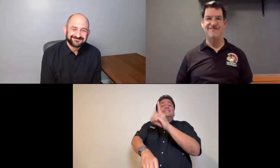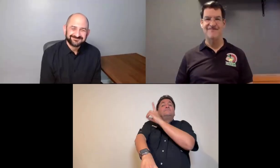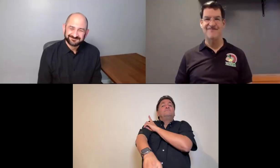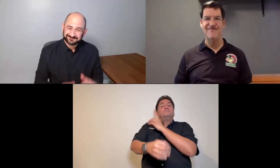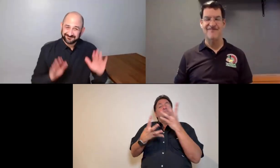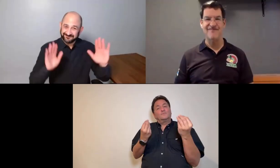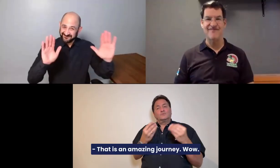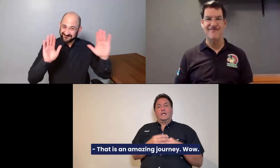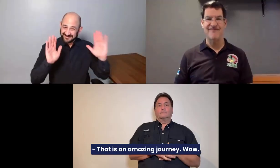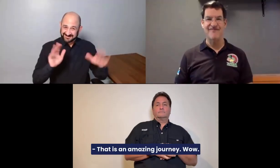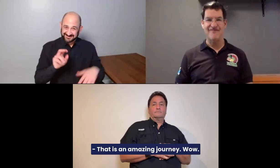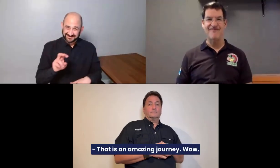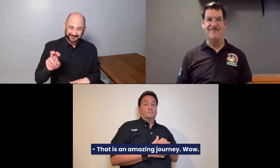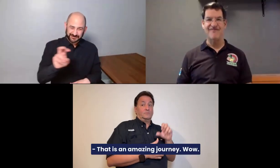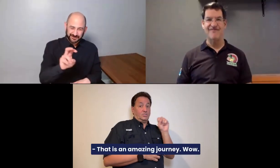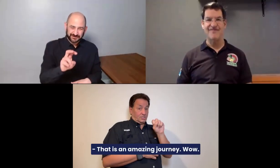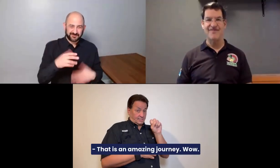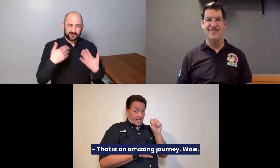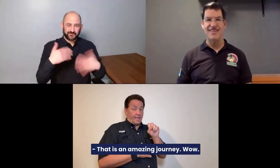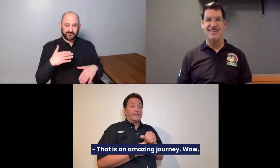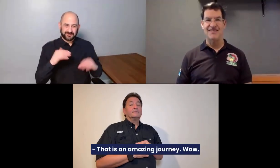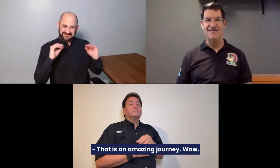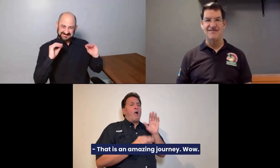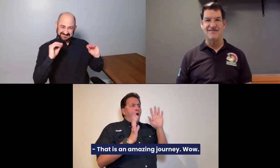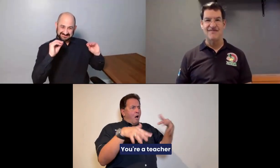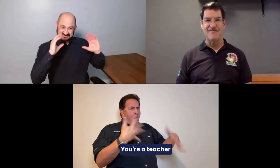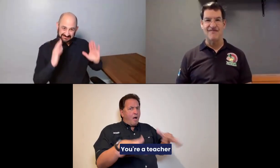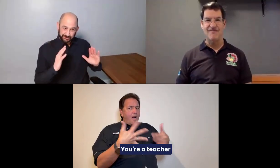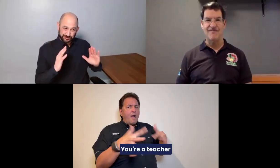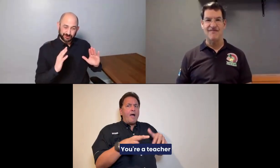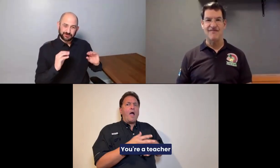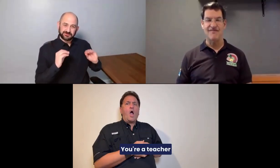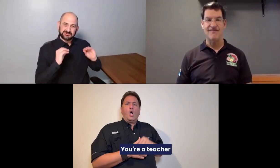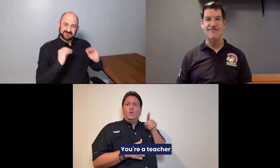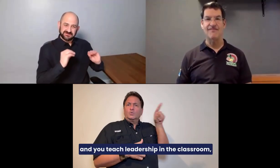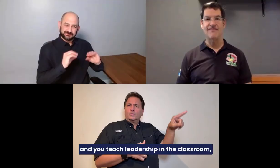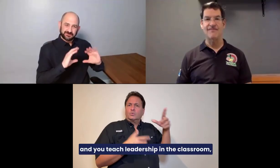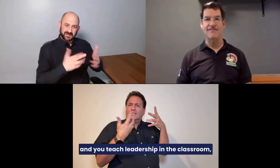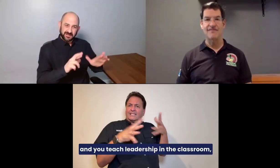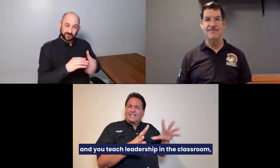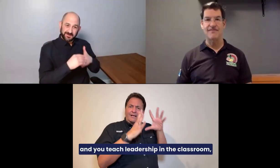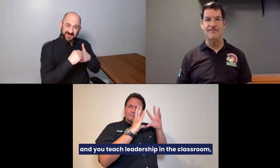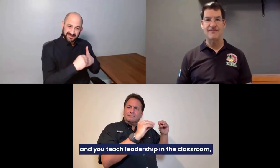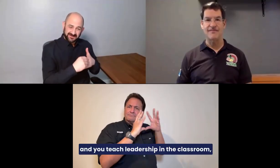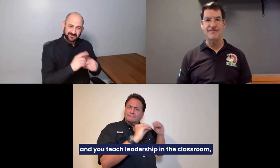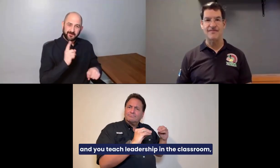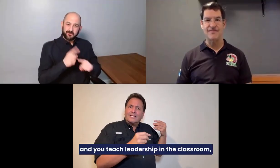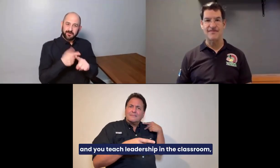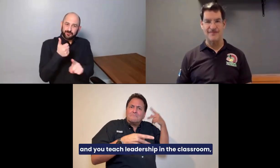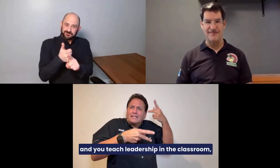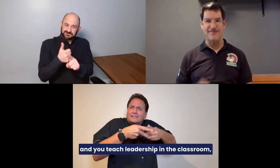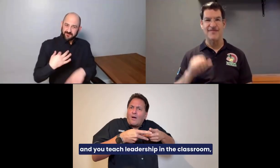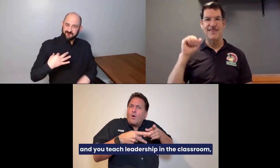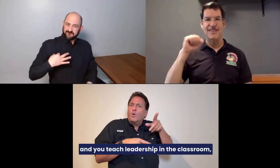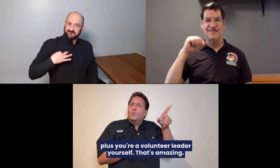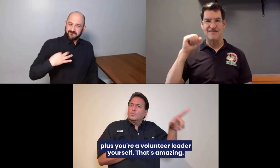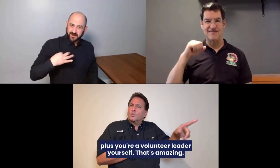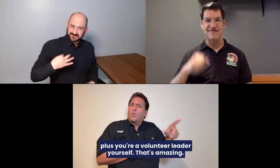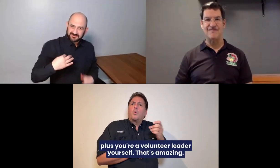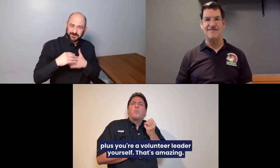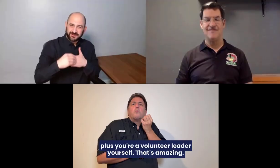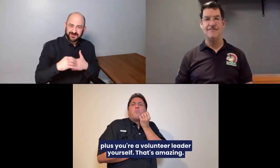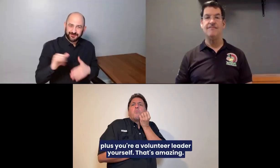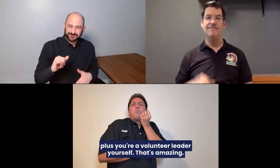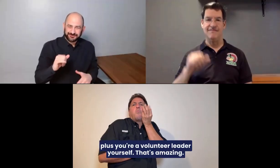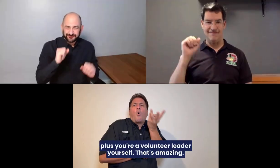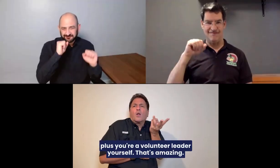now. That is an amazing journey. Wow. You're a teacher and you teach leadership in the classroom, plus